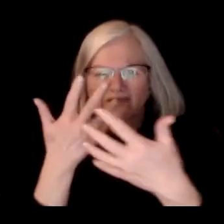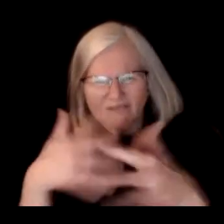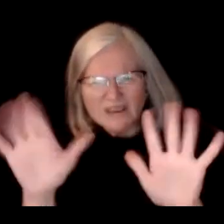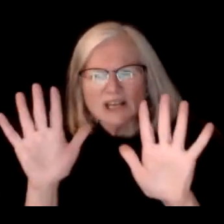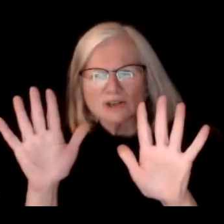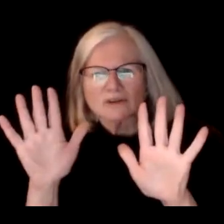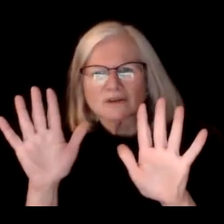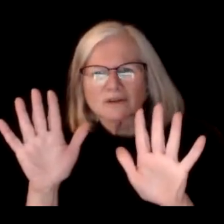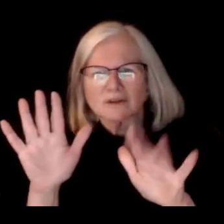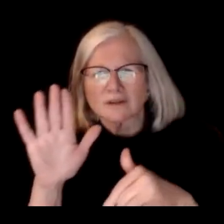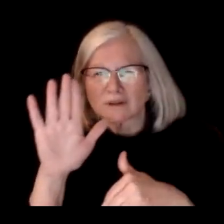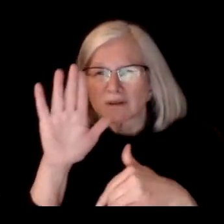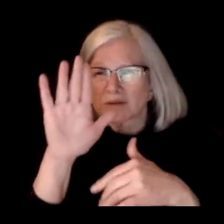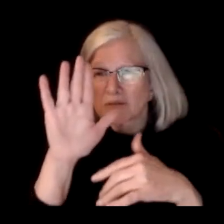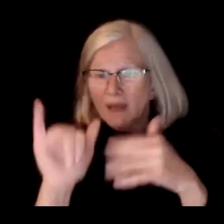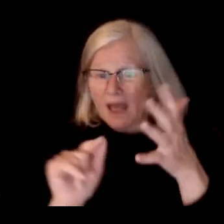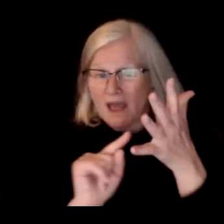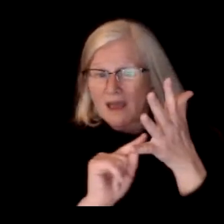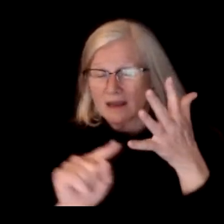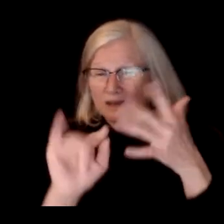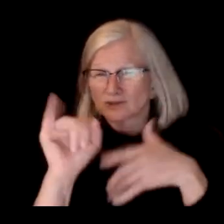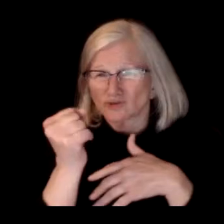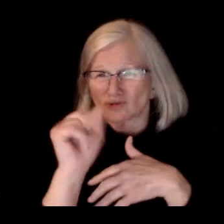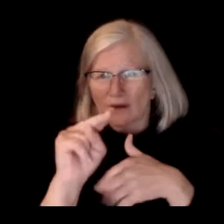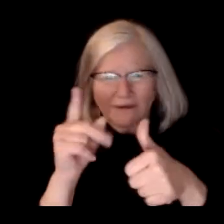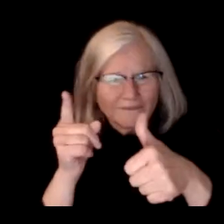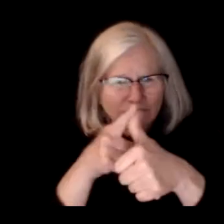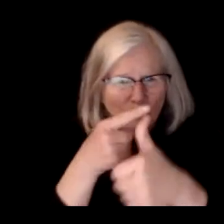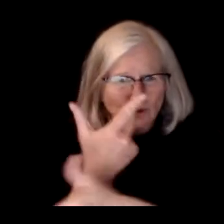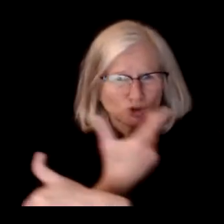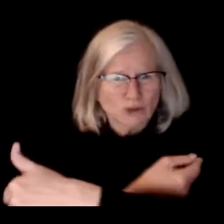January. Thank you.